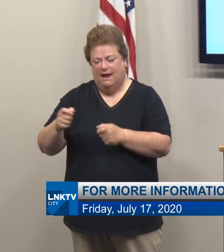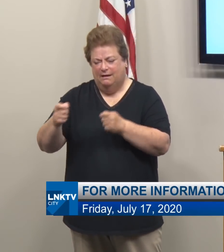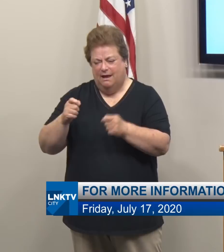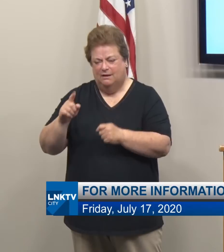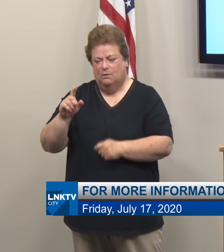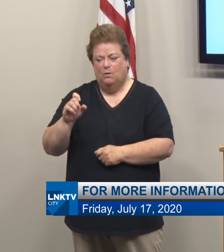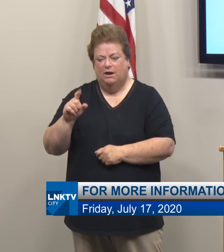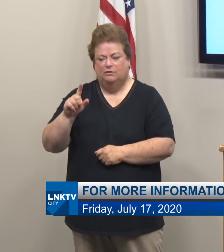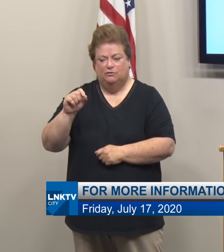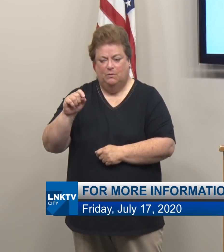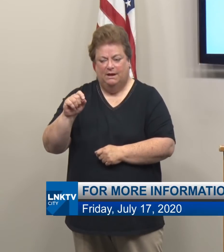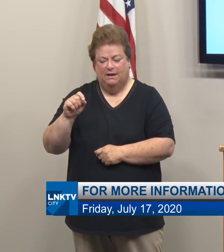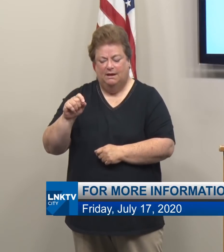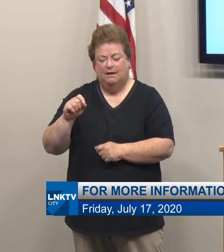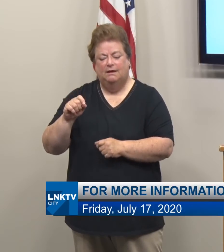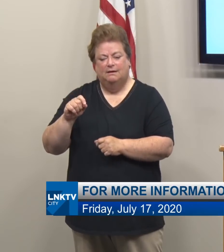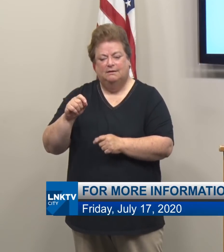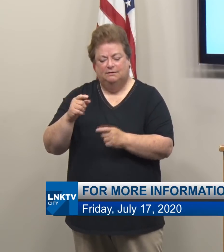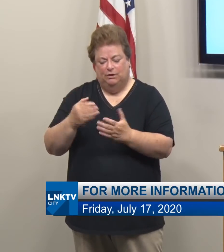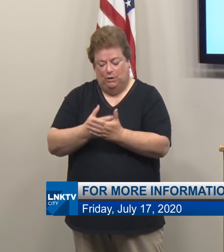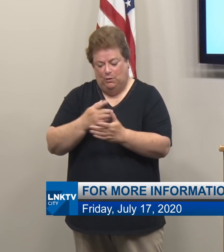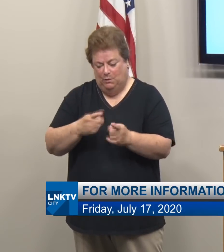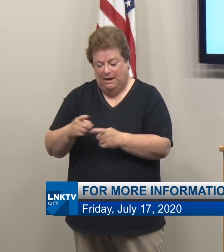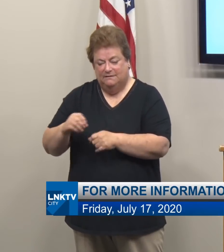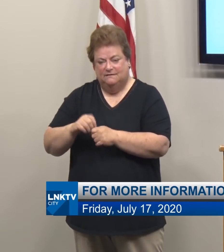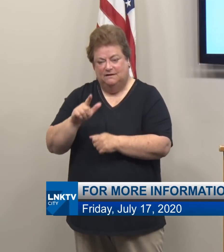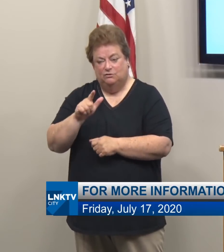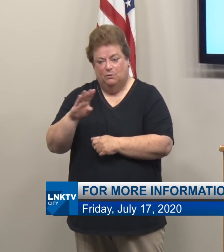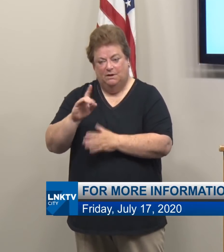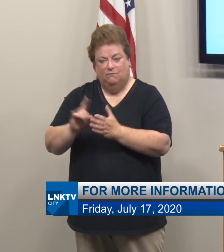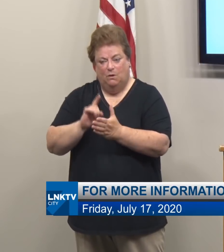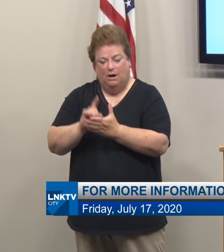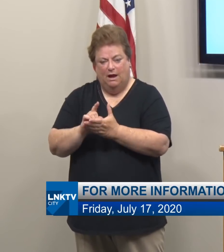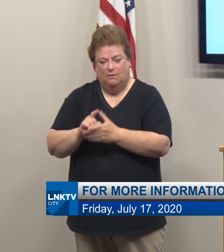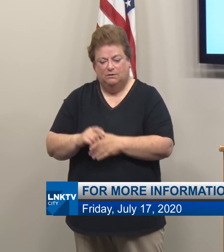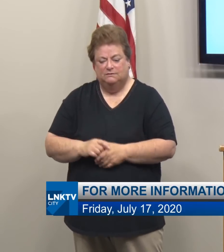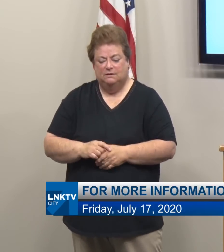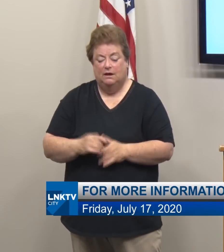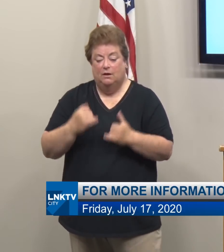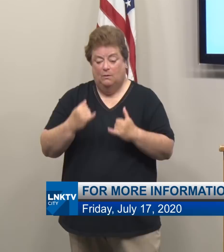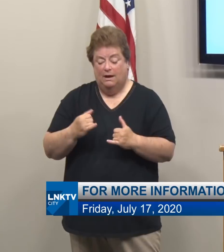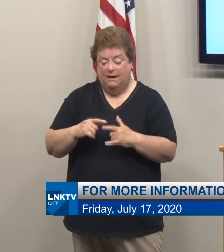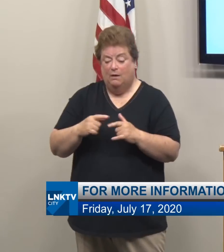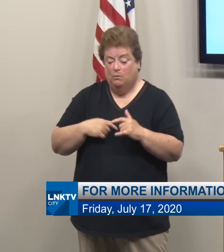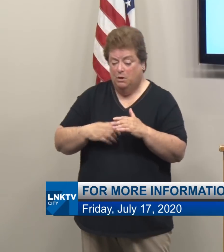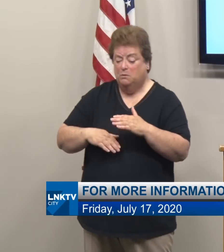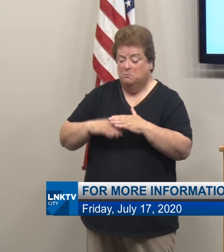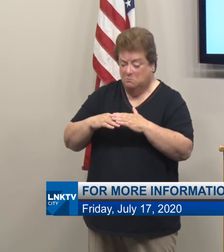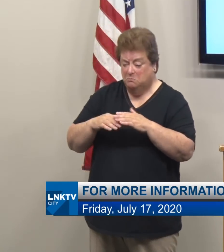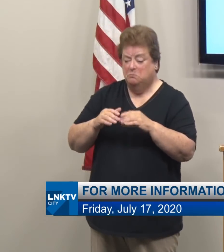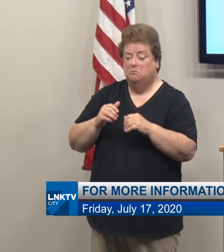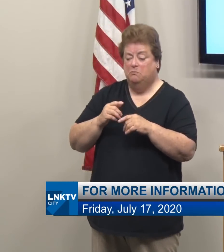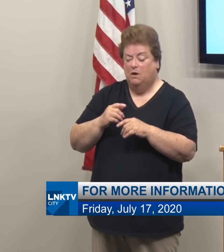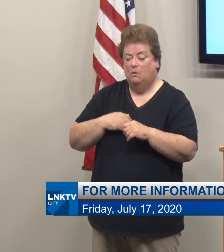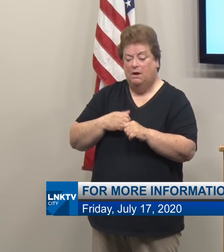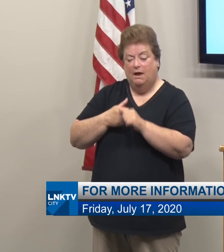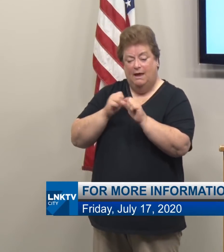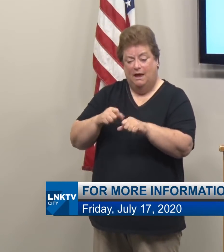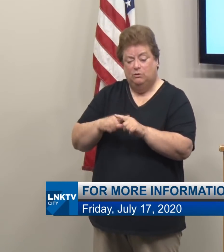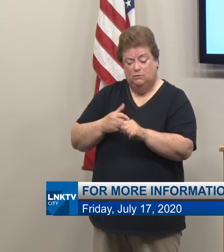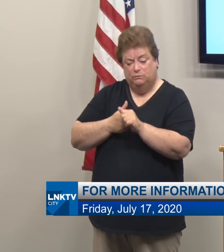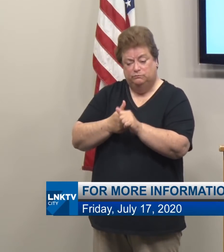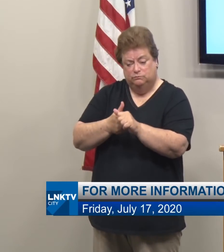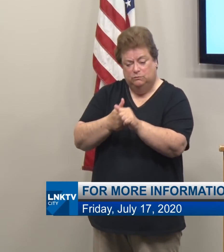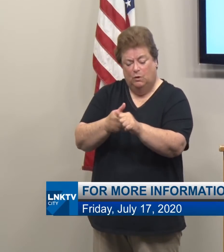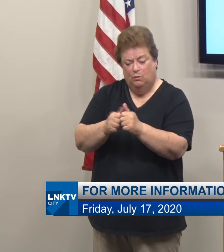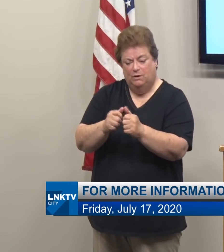120 new cases in a 24-hour period. This capacity is sufficient at this time and is kept pace with demand. Nursing